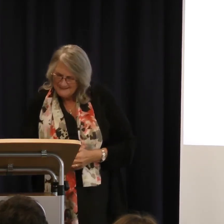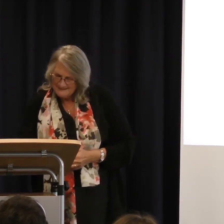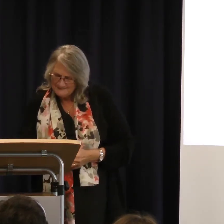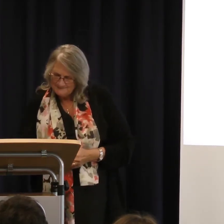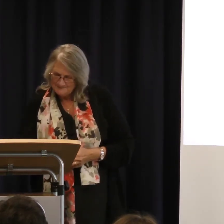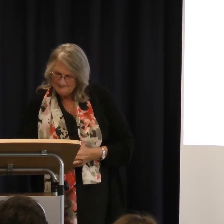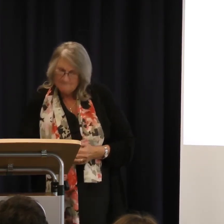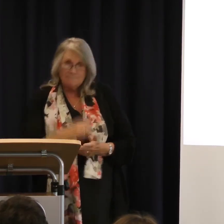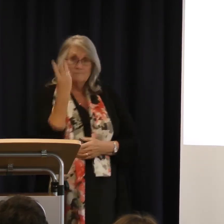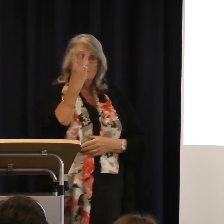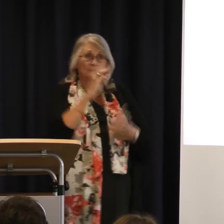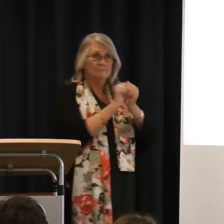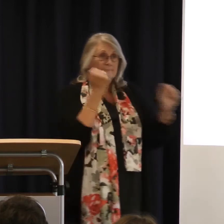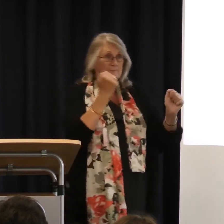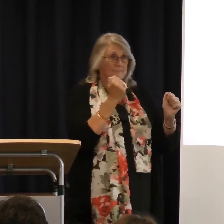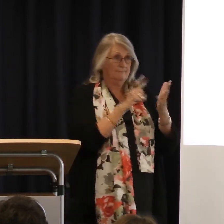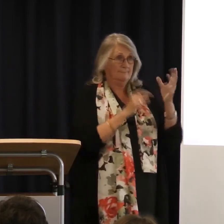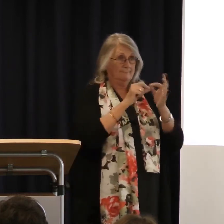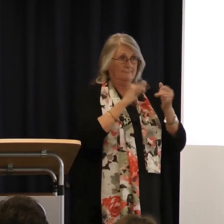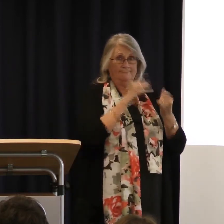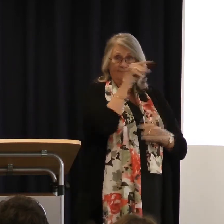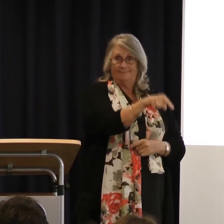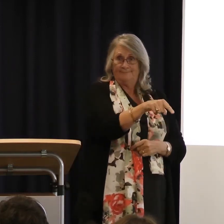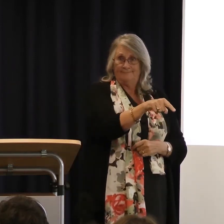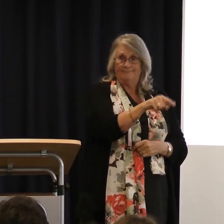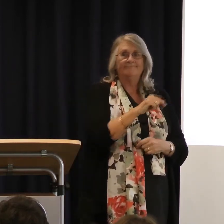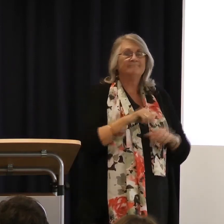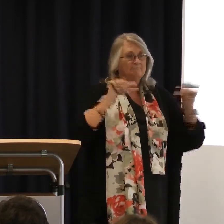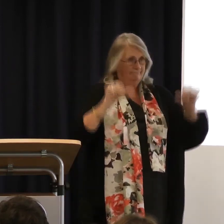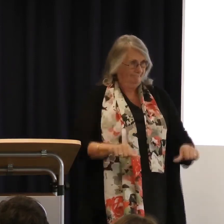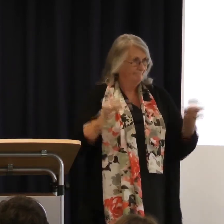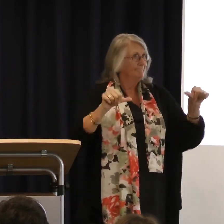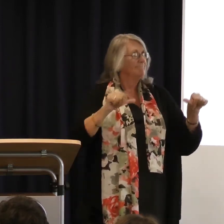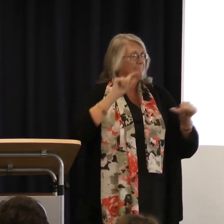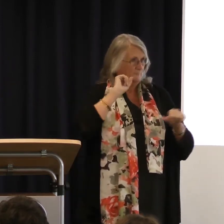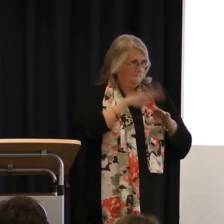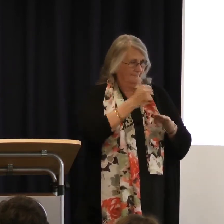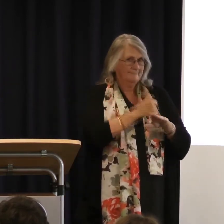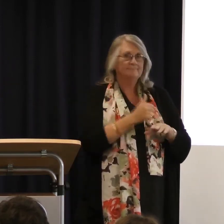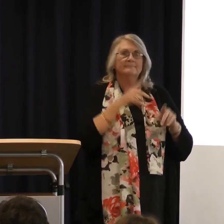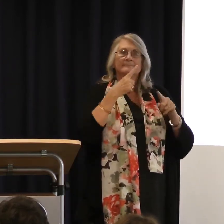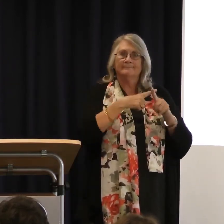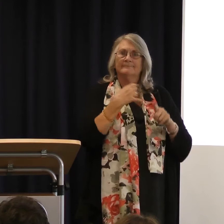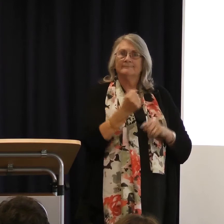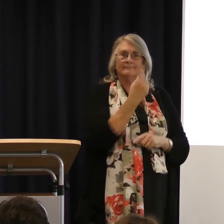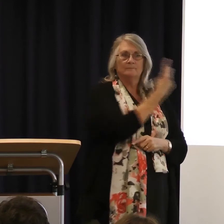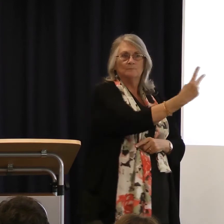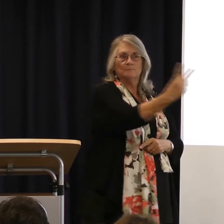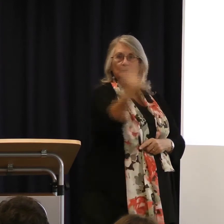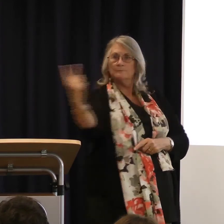John and work with him to run these organisations. We eventually established 13 deaf organisations, deaf sporting